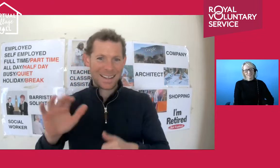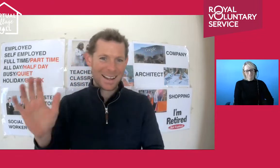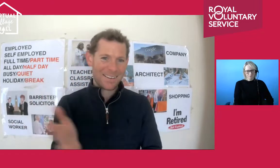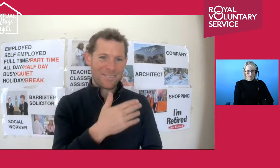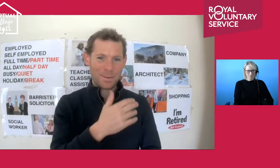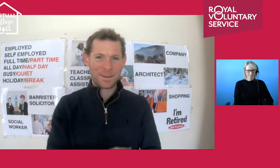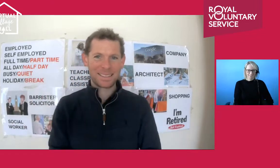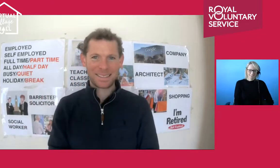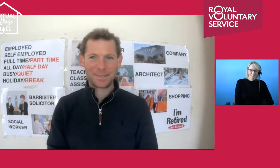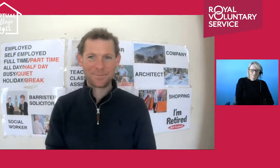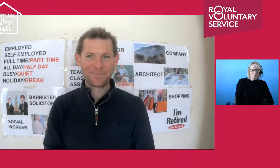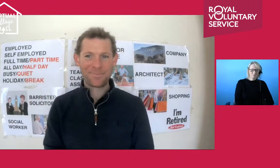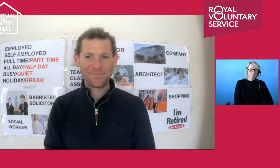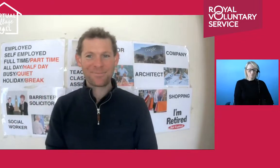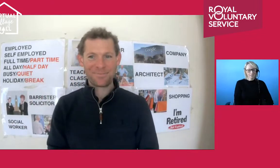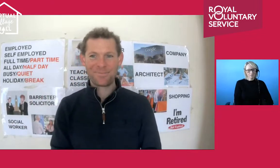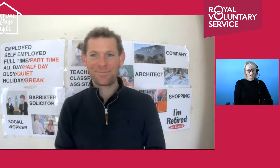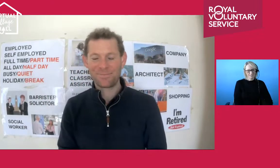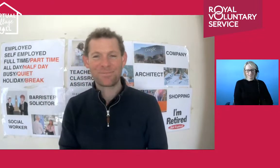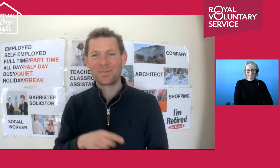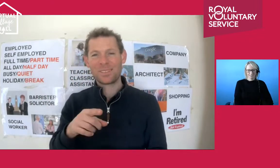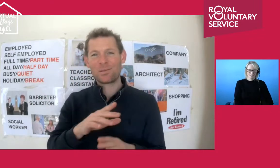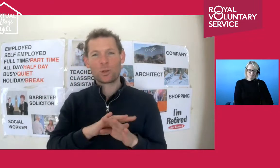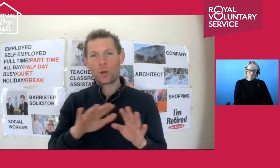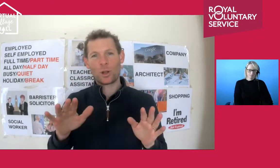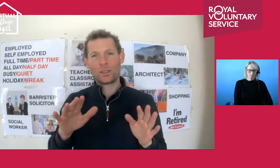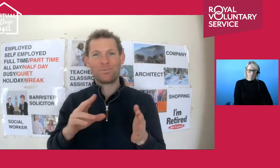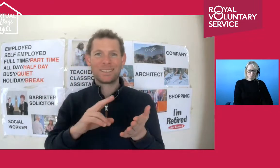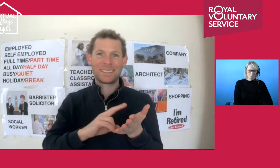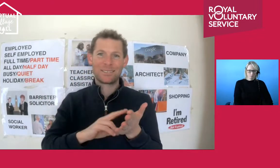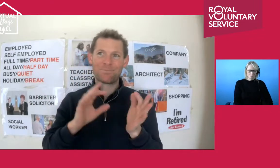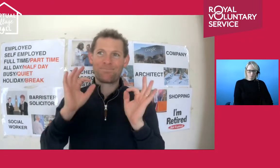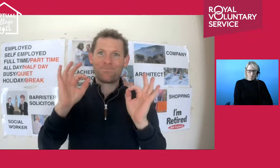Well done, everyone. Really well done.